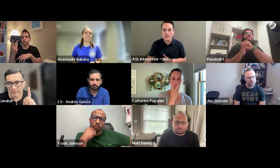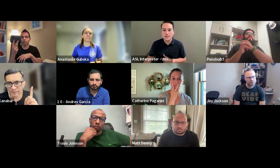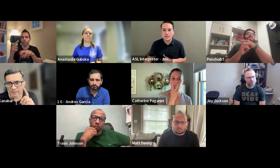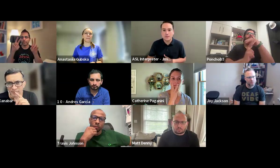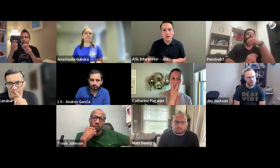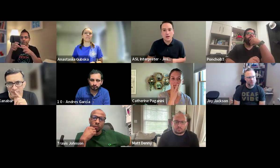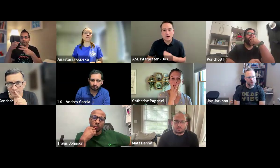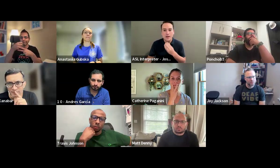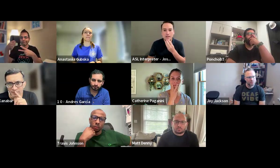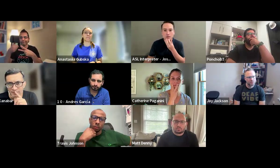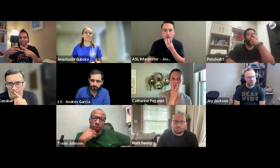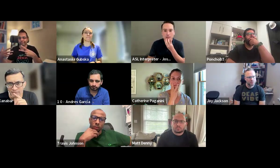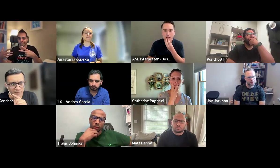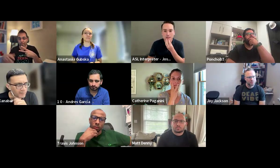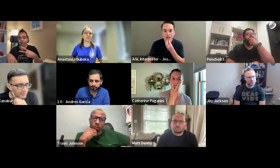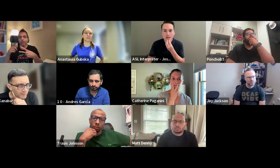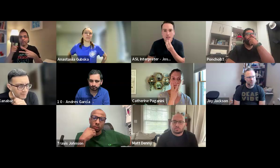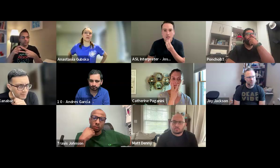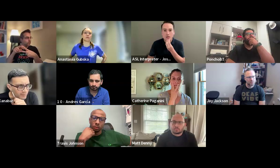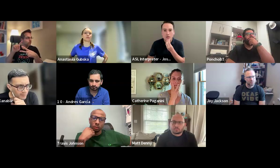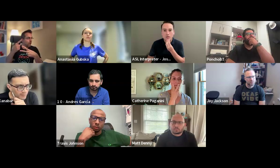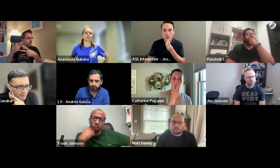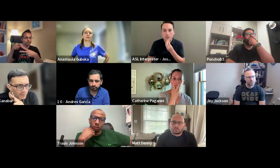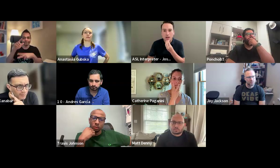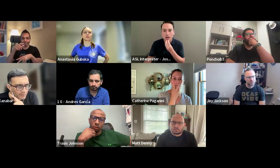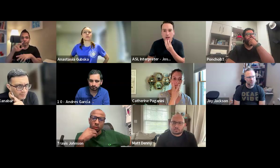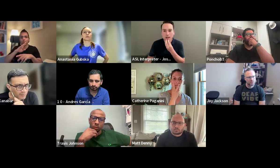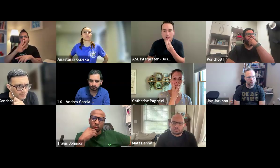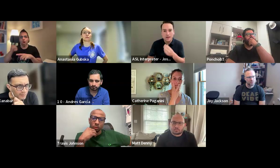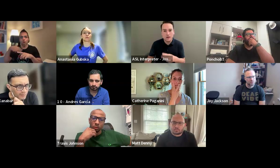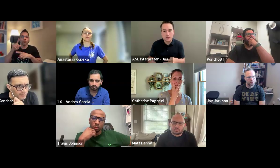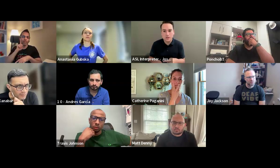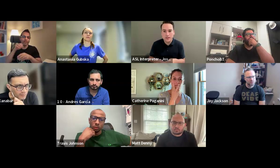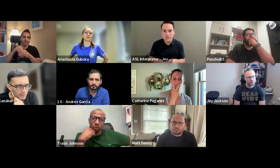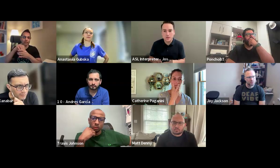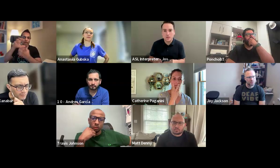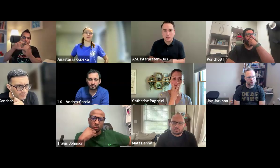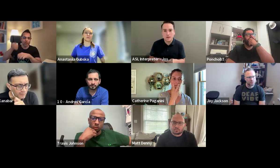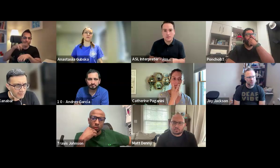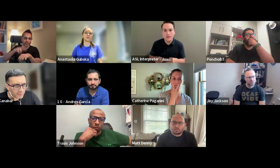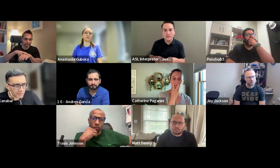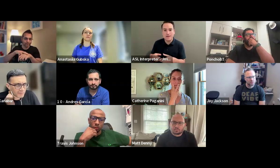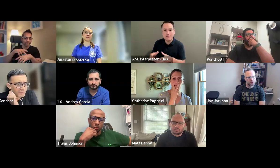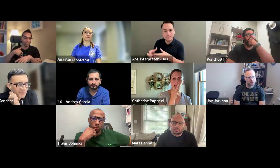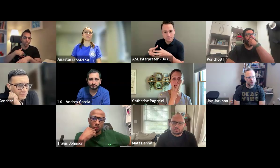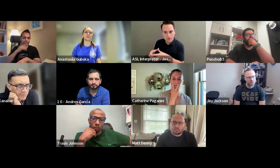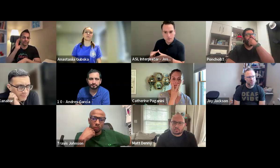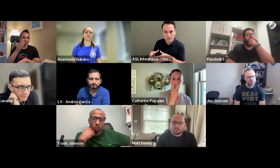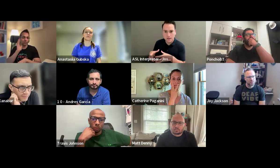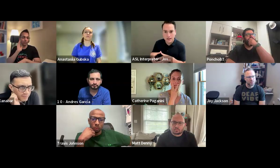This is Milad. Okay, so Anastasia, you expanded on two things. So you talked about the deaf folks within